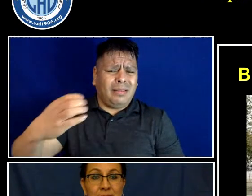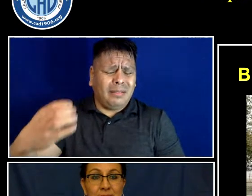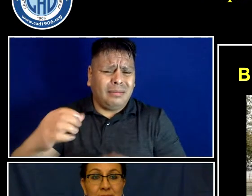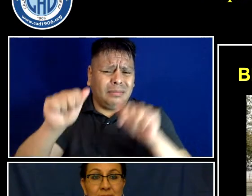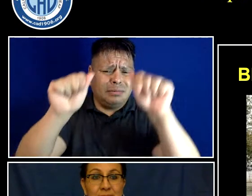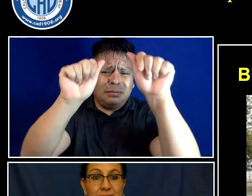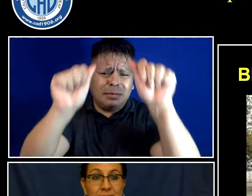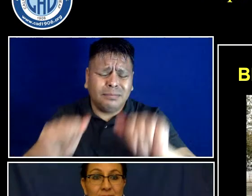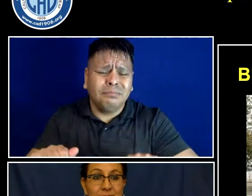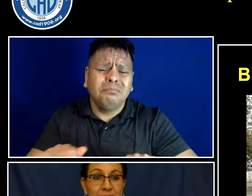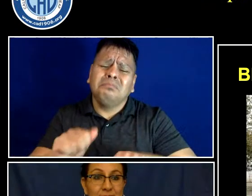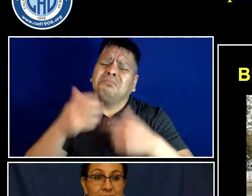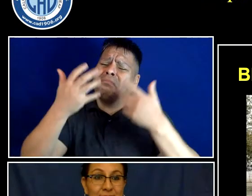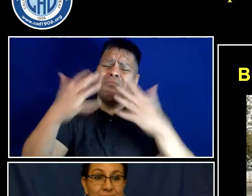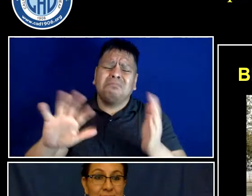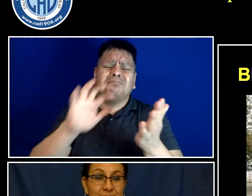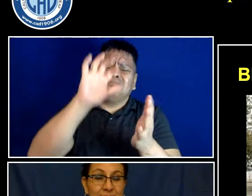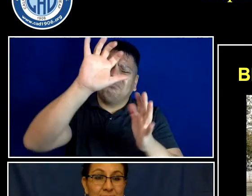of resistance,